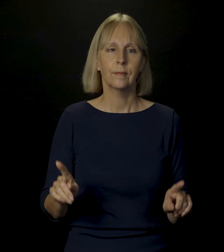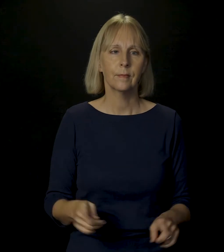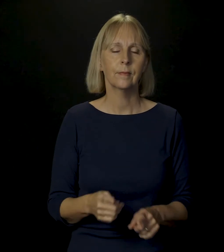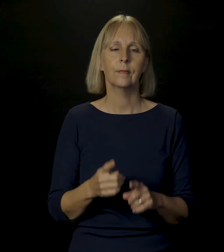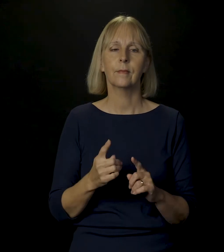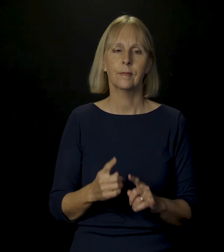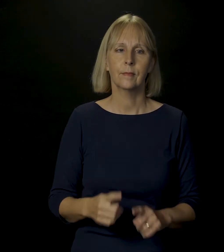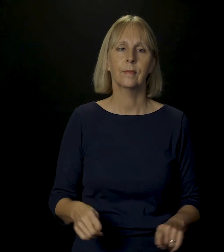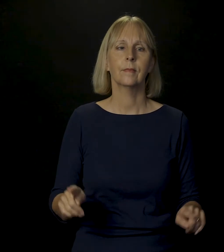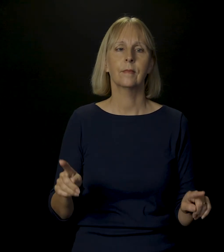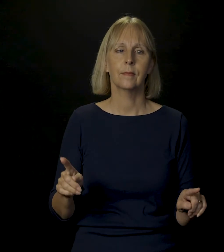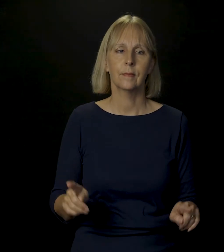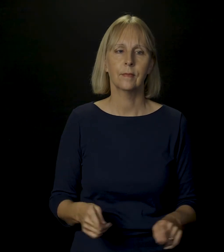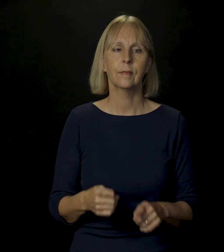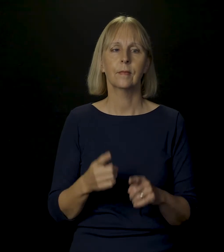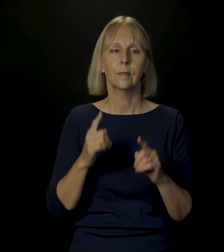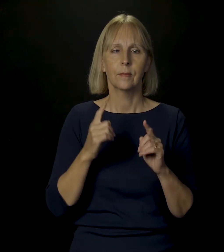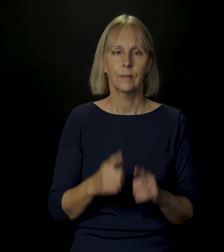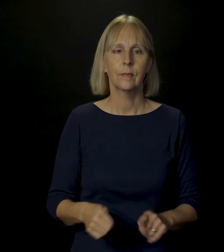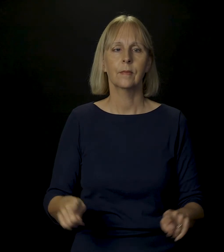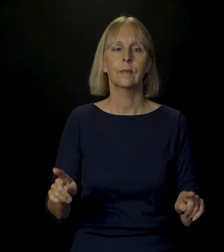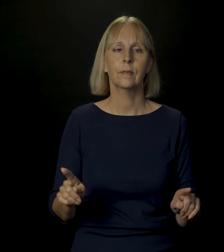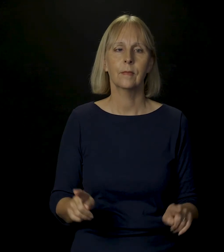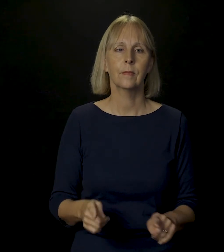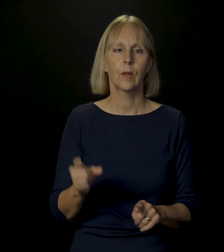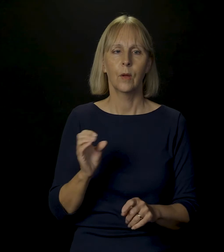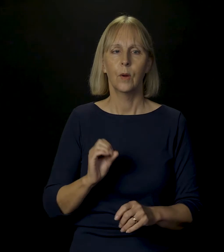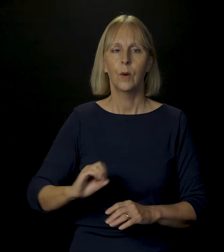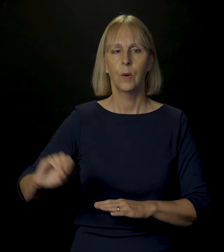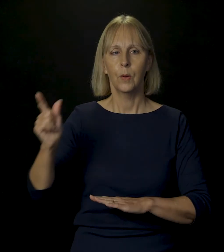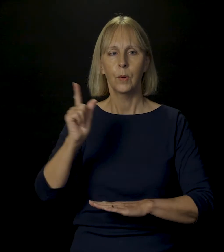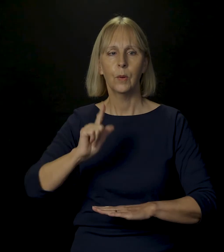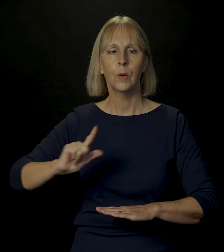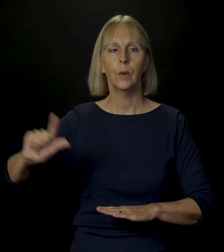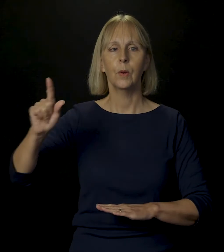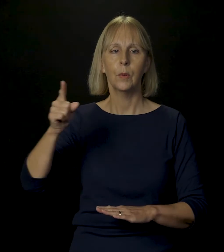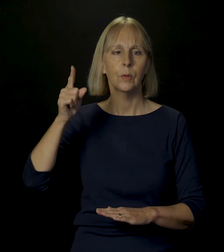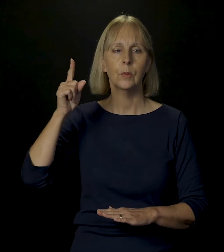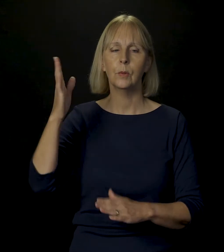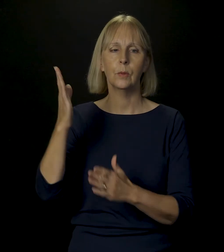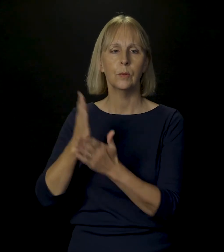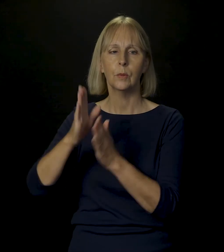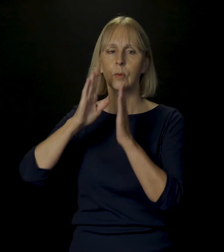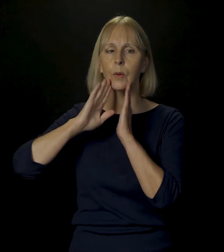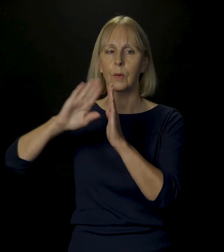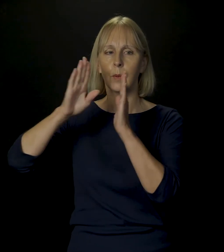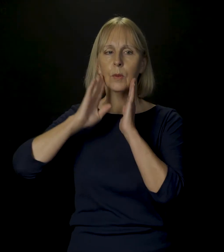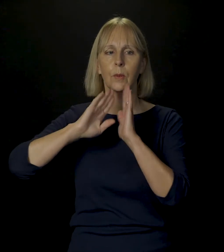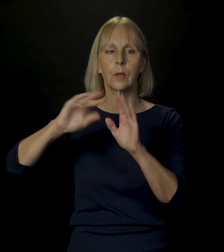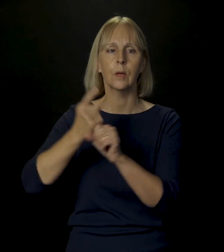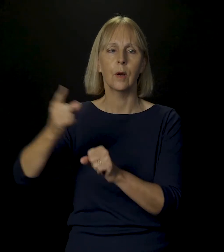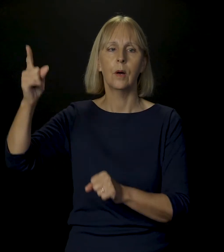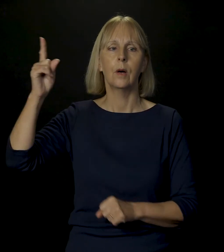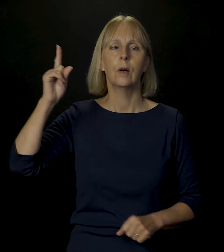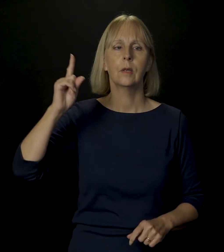Not Be Shaken Oh Lord You Will Hold Me Lord